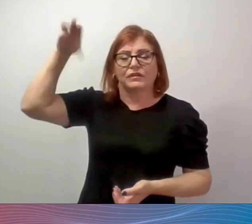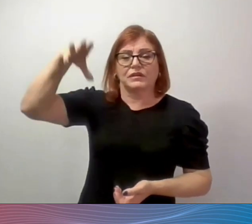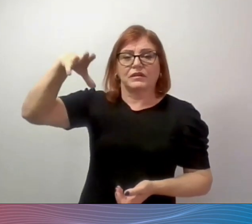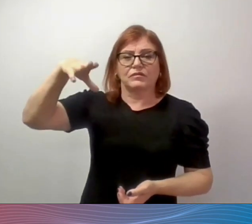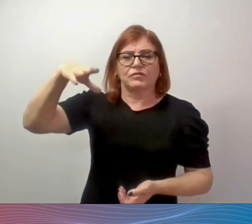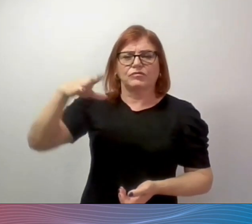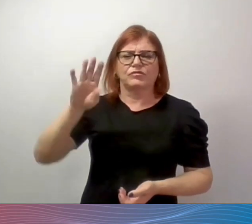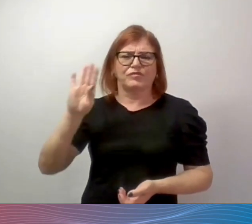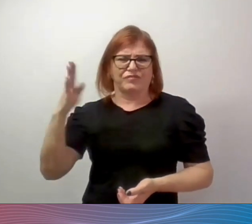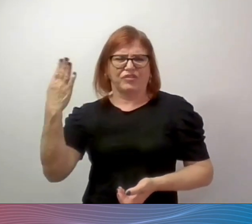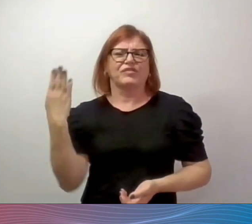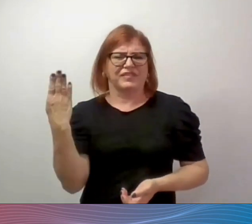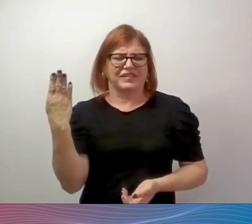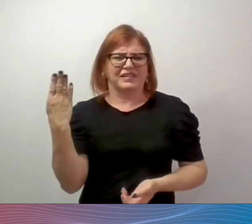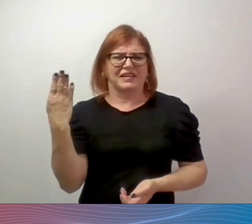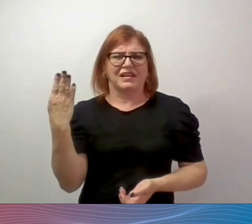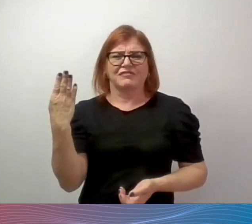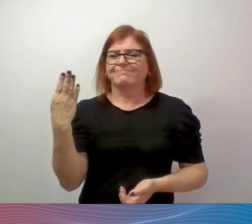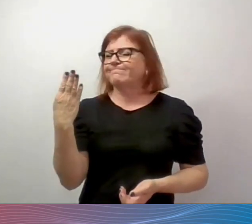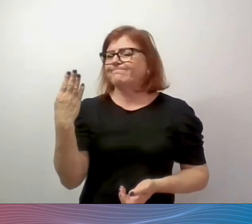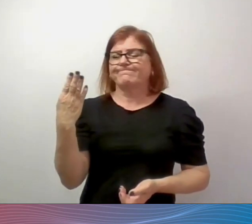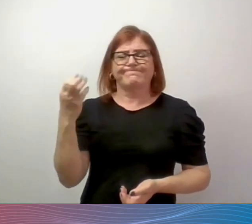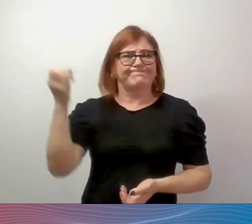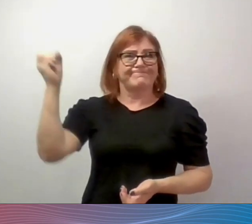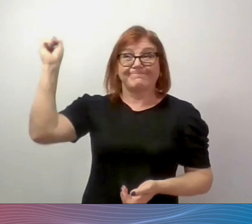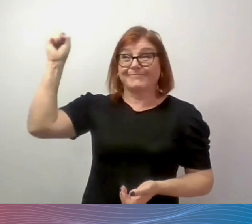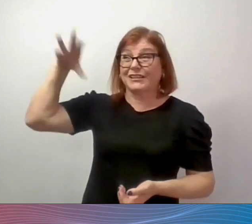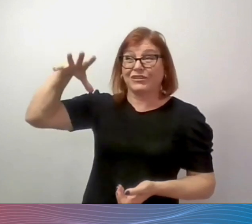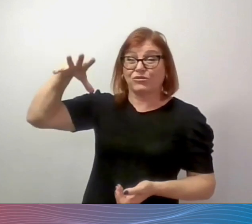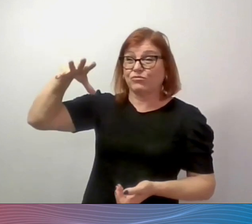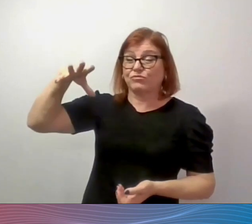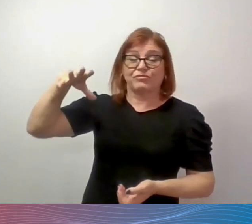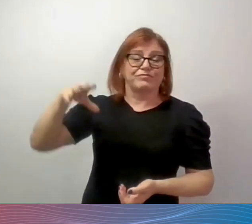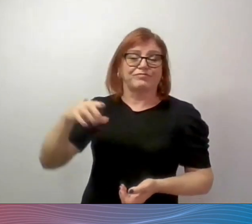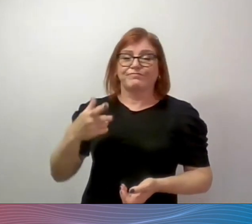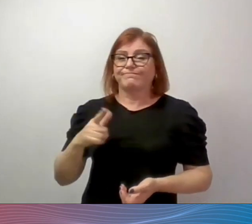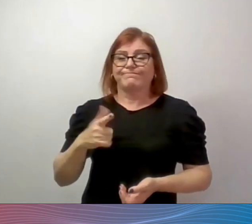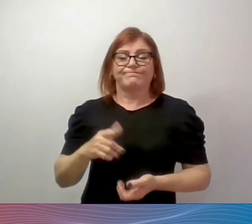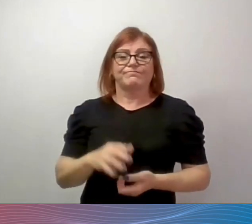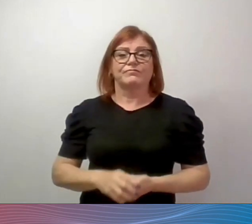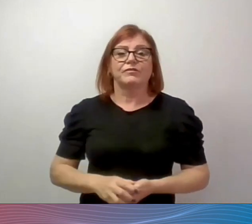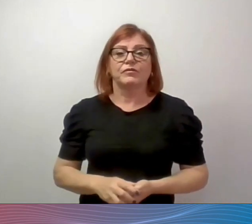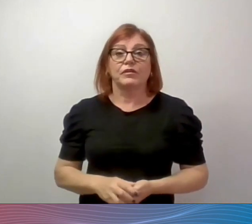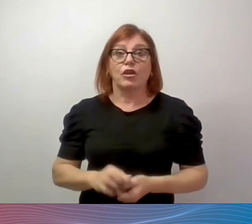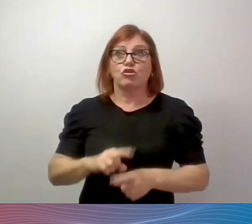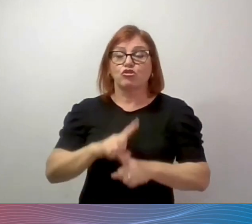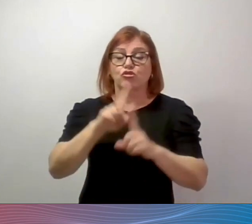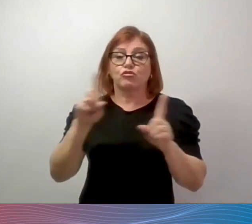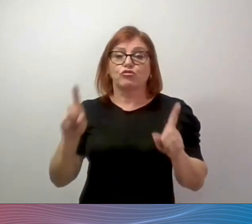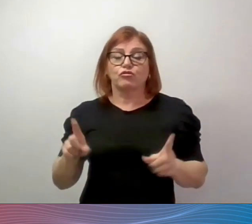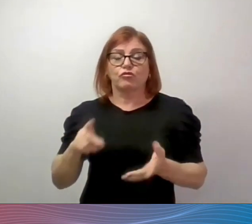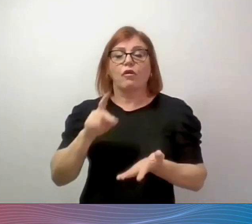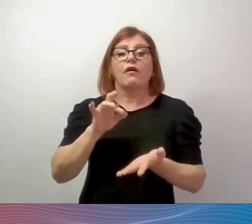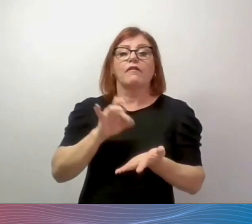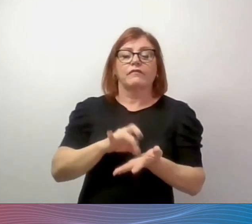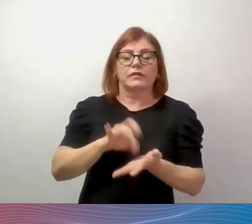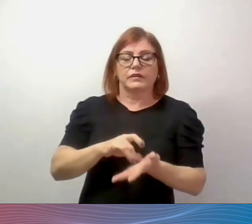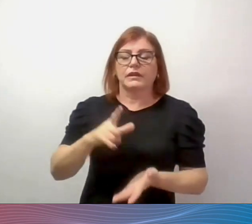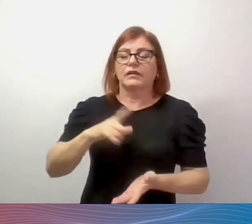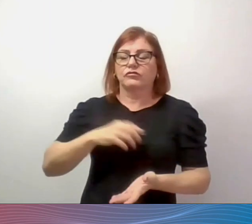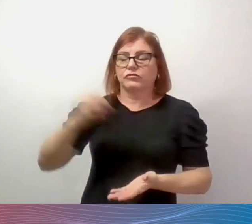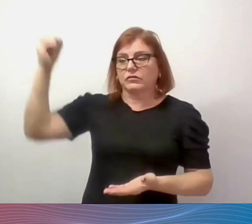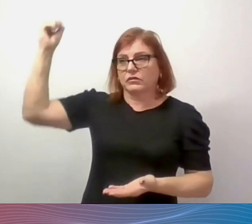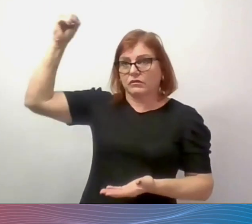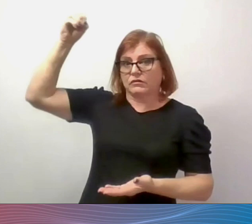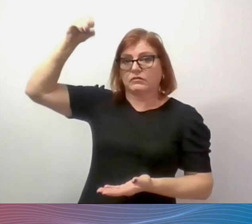à luz. Falseness cannot withstand light. Só verdade resiste à luz. Only truth can withstand light. Então Deus é luz. So